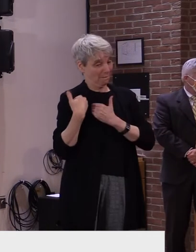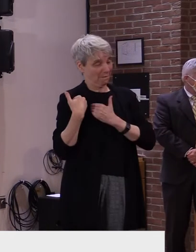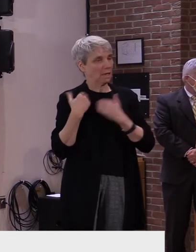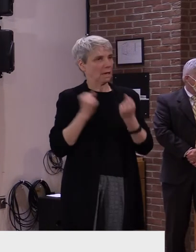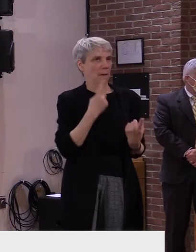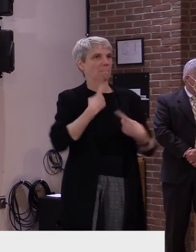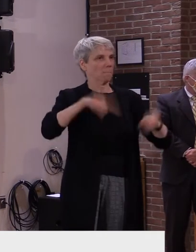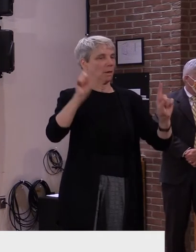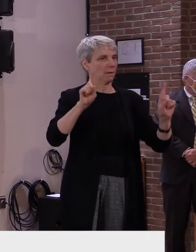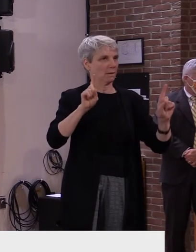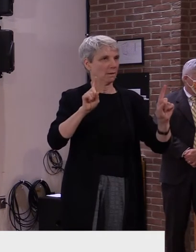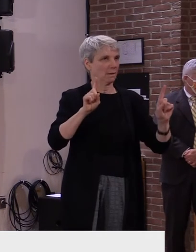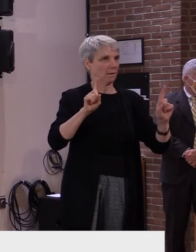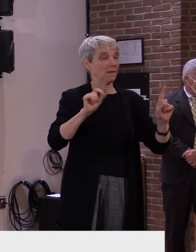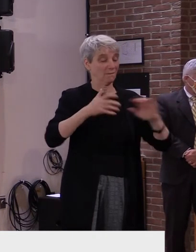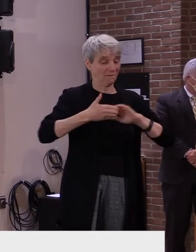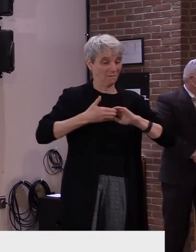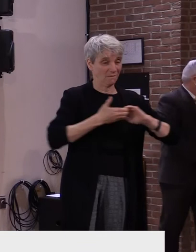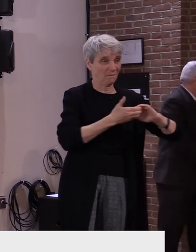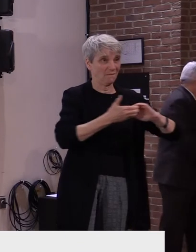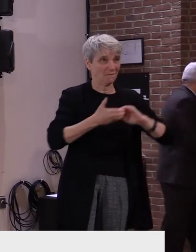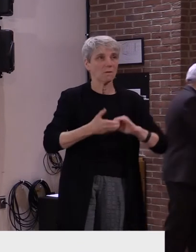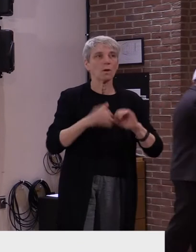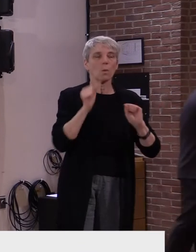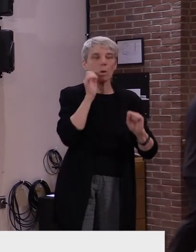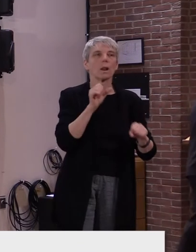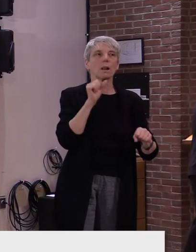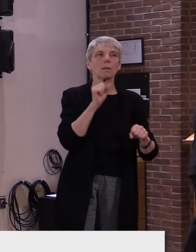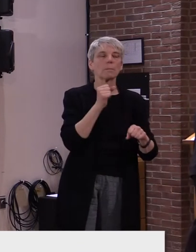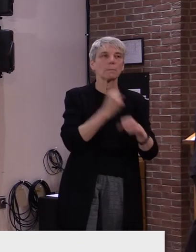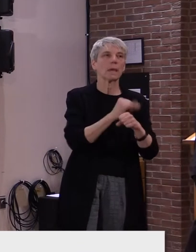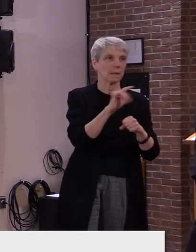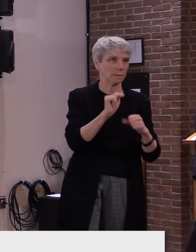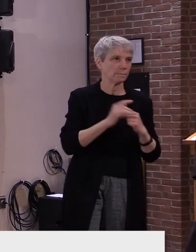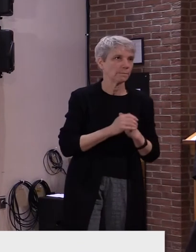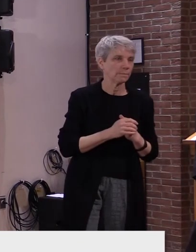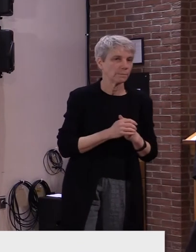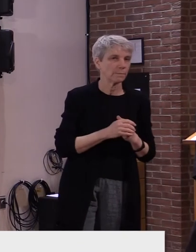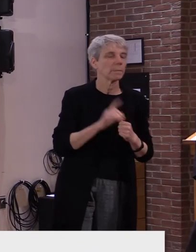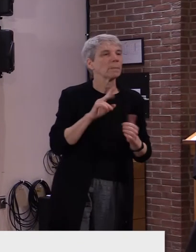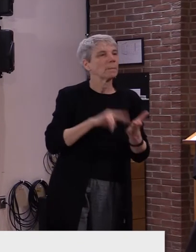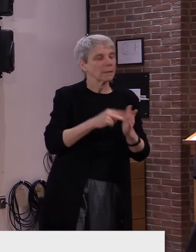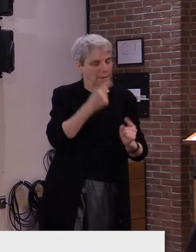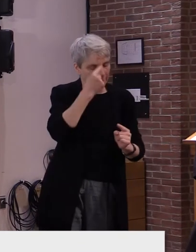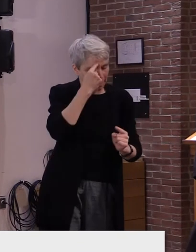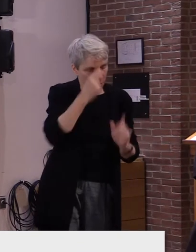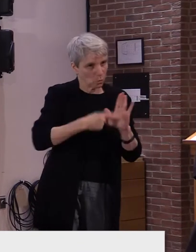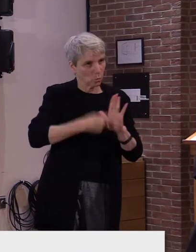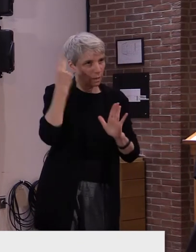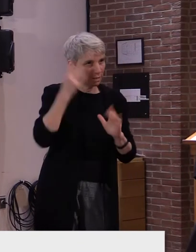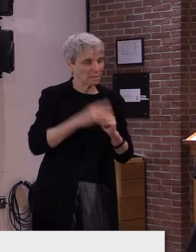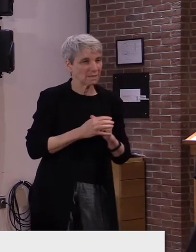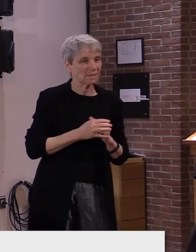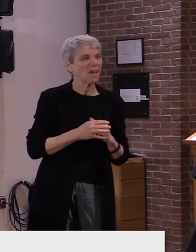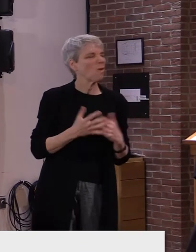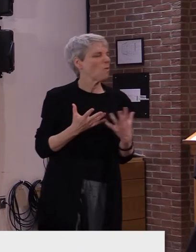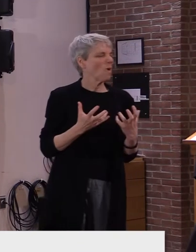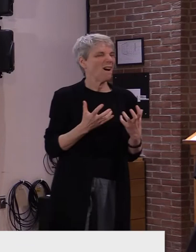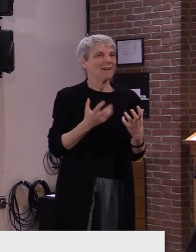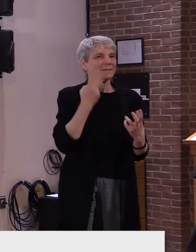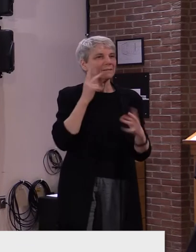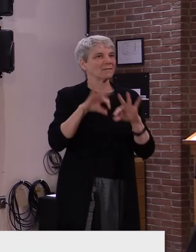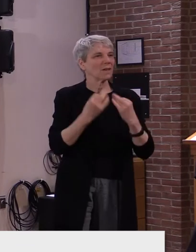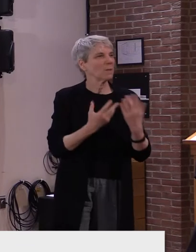direction we need to think carefully about the decisions we make think about our wants versus our